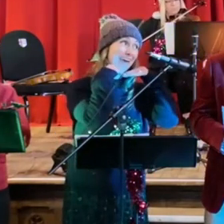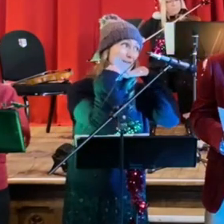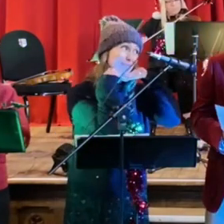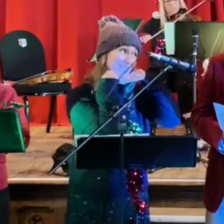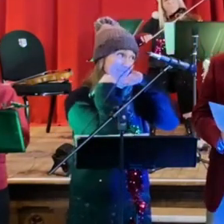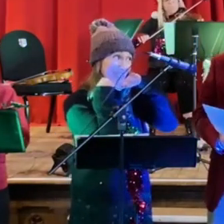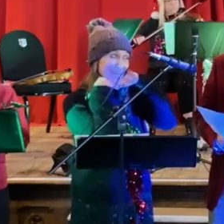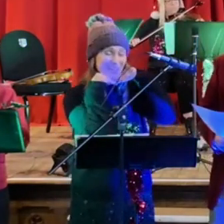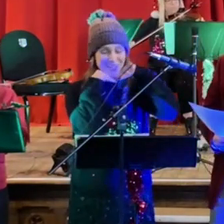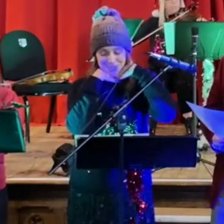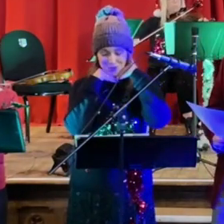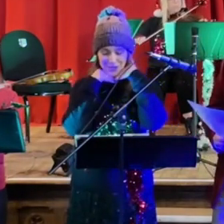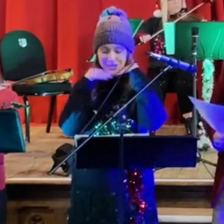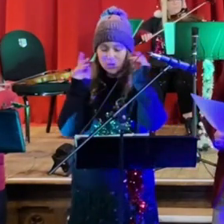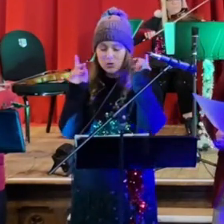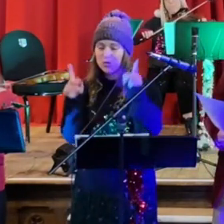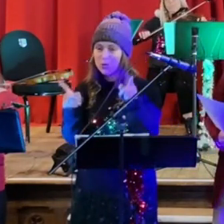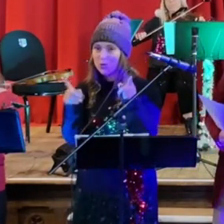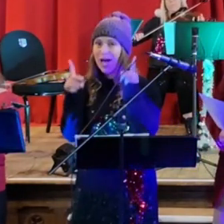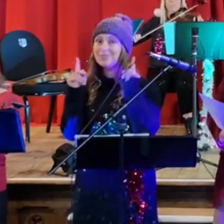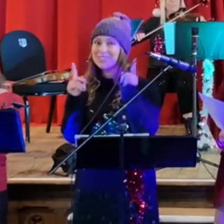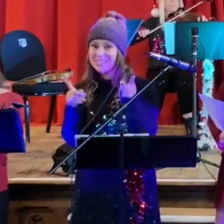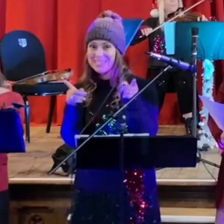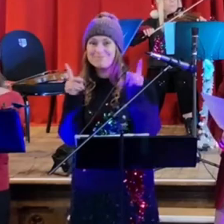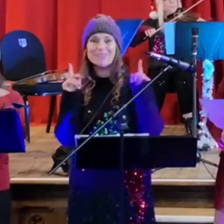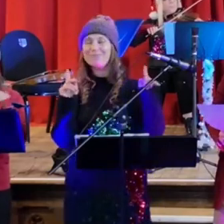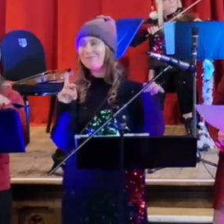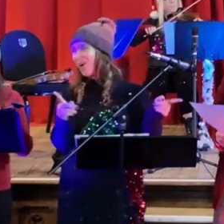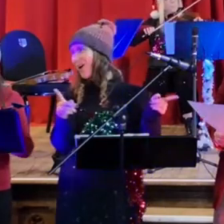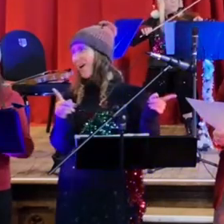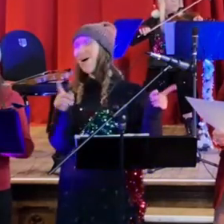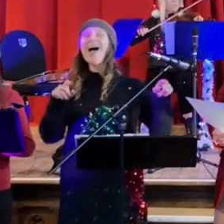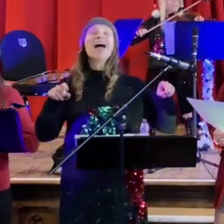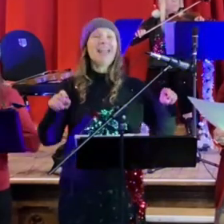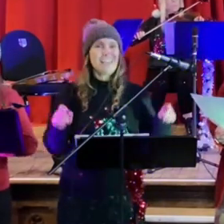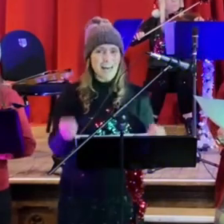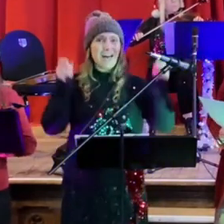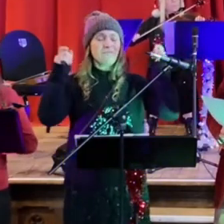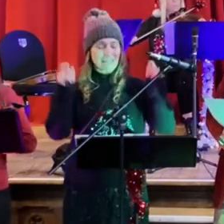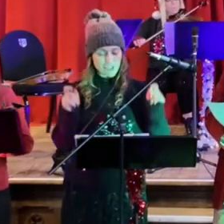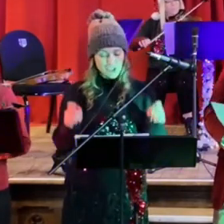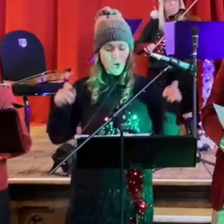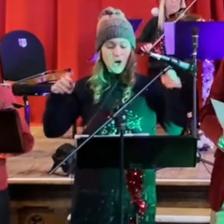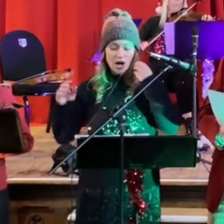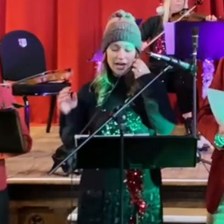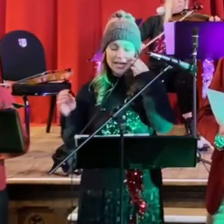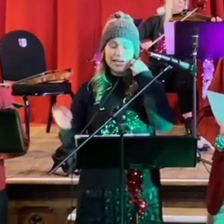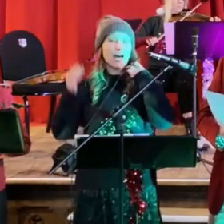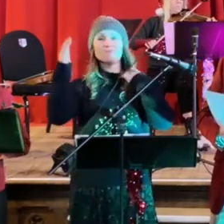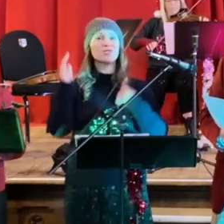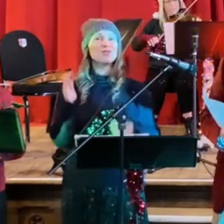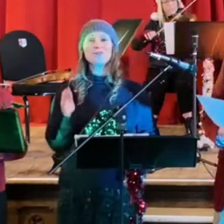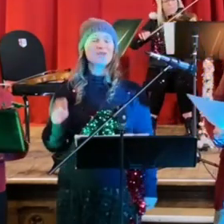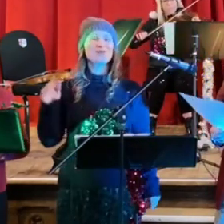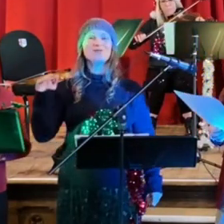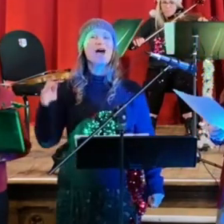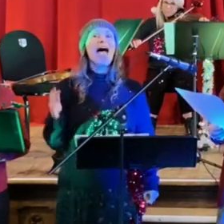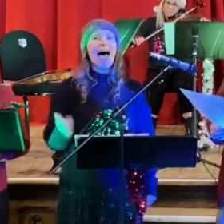neighbors' children who you have seen before. Love and joy come to you, and